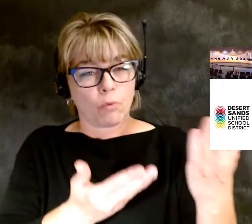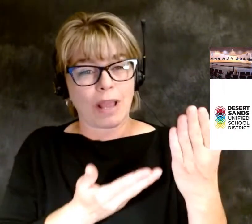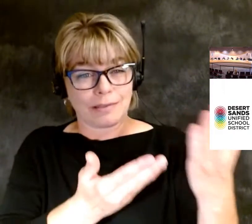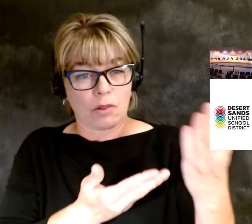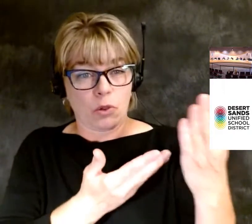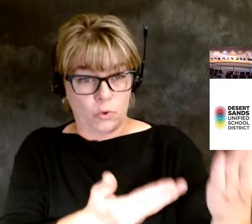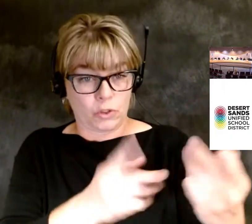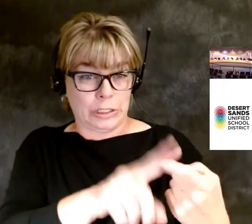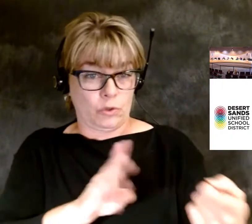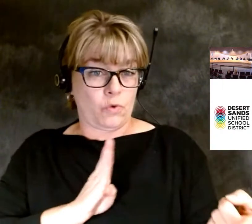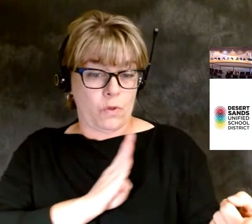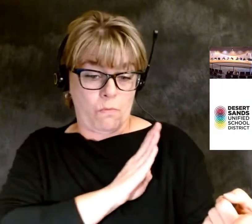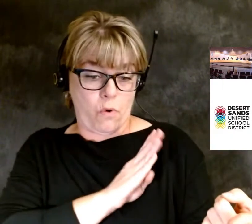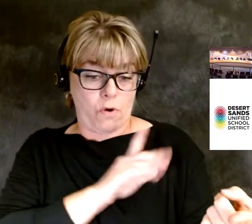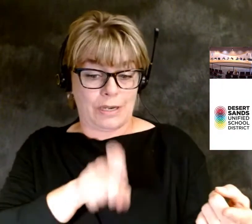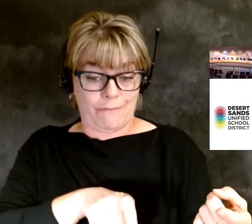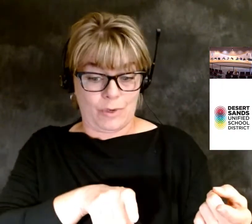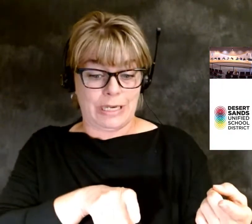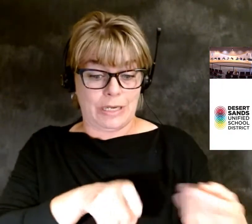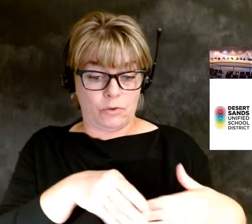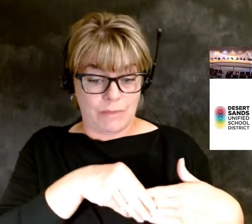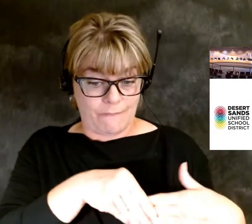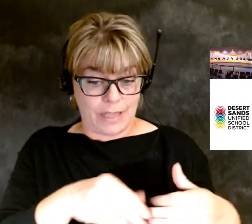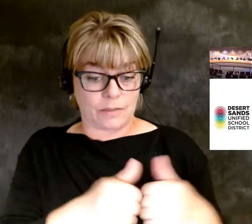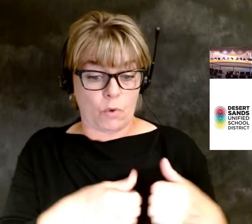flexible with our spending, we can be flexible with it.